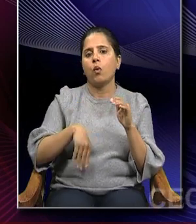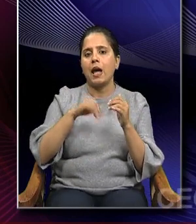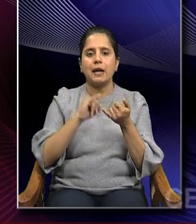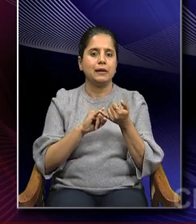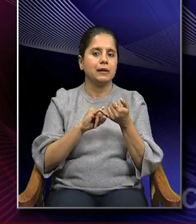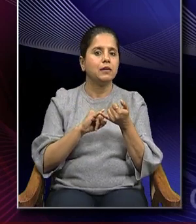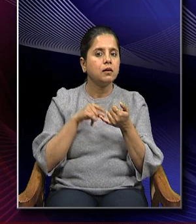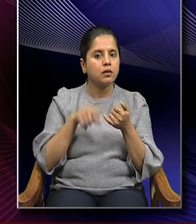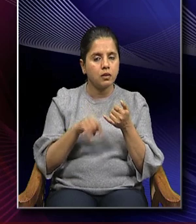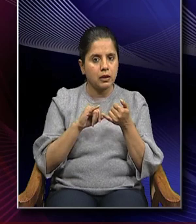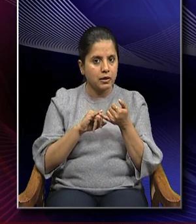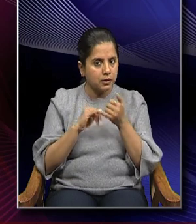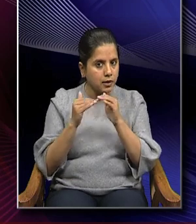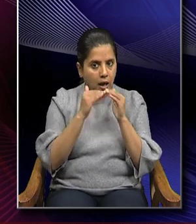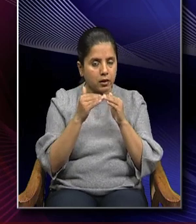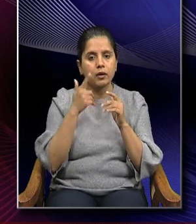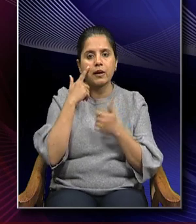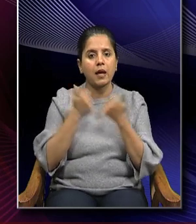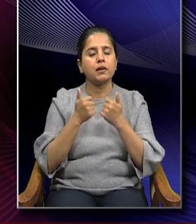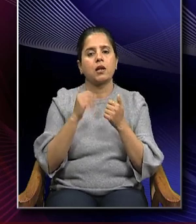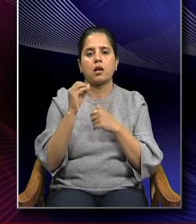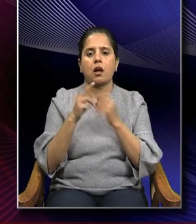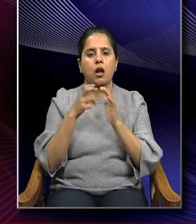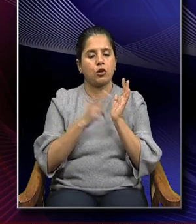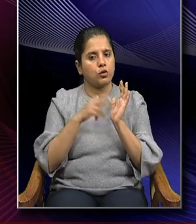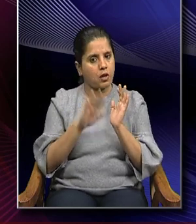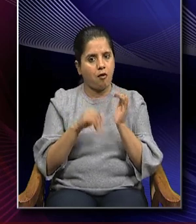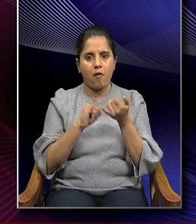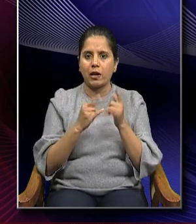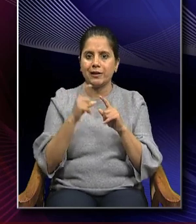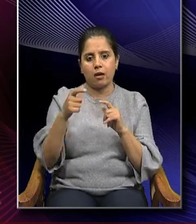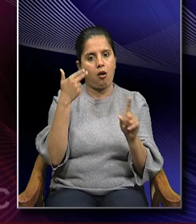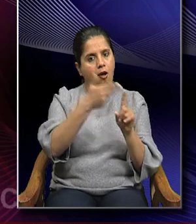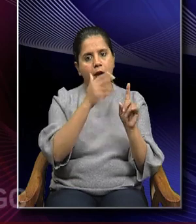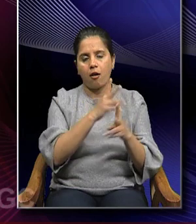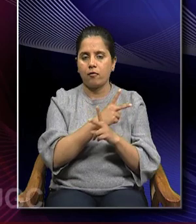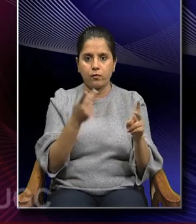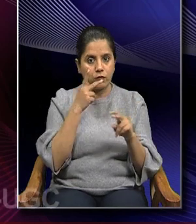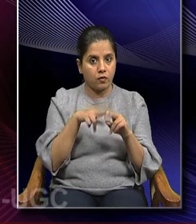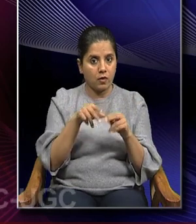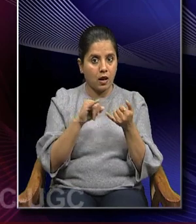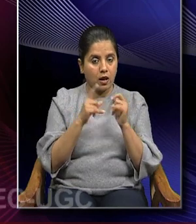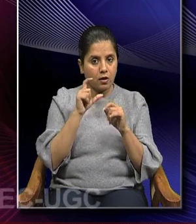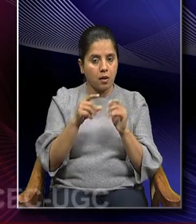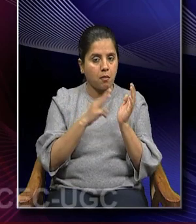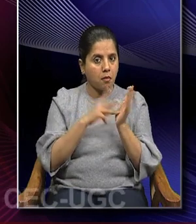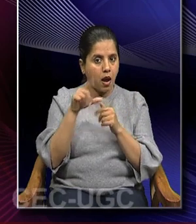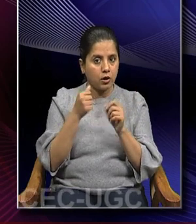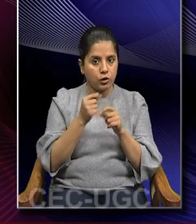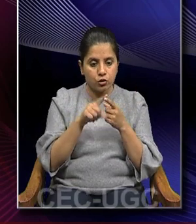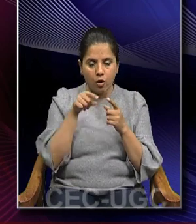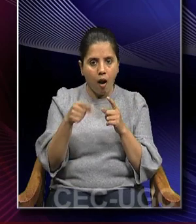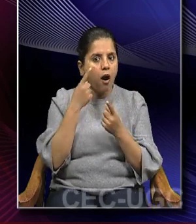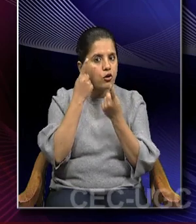STC, standard testing conditions. So, under standard testing conditions, that mileage is being received to